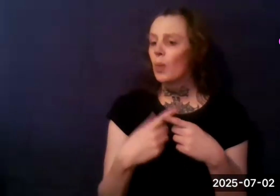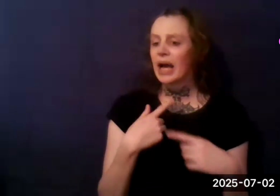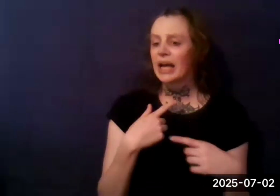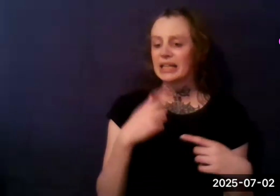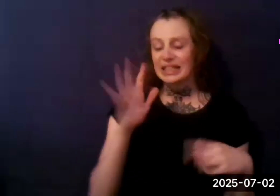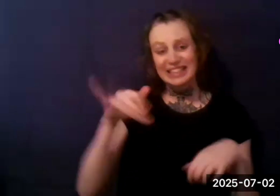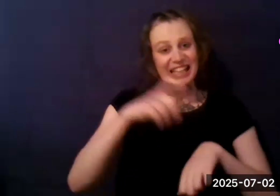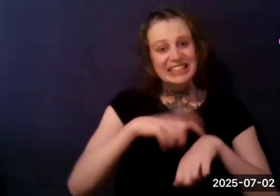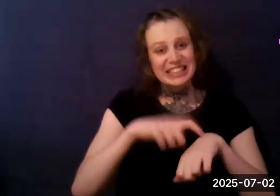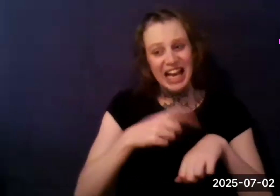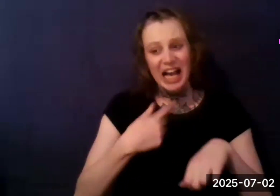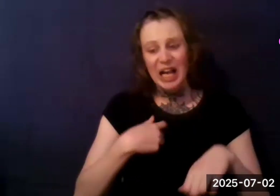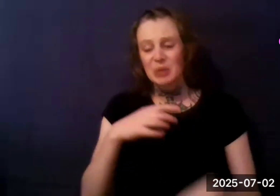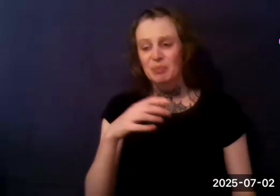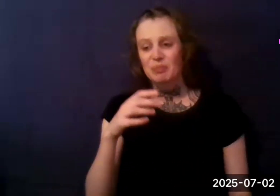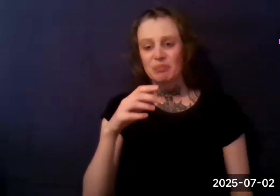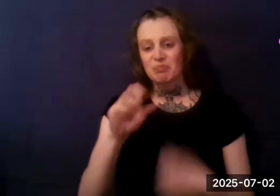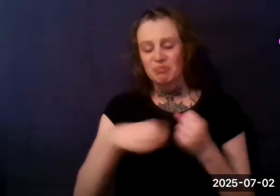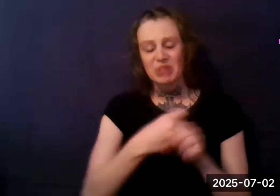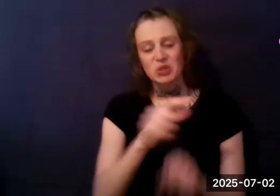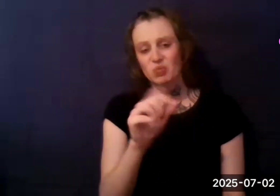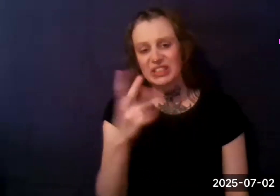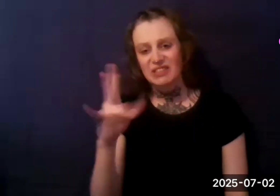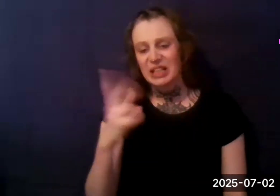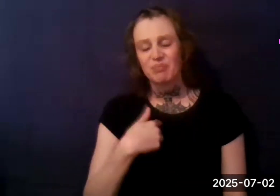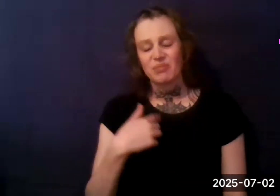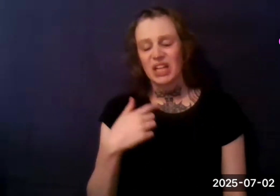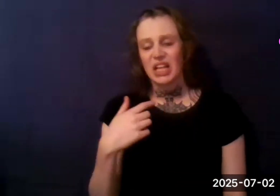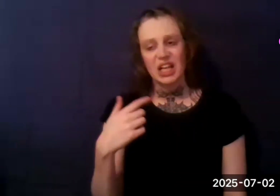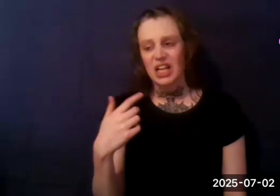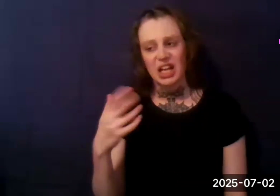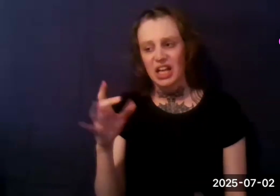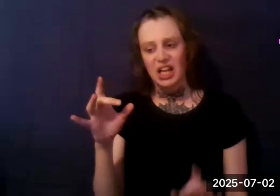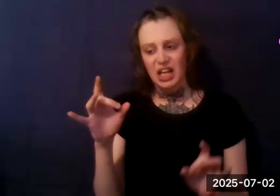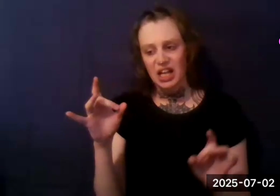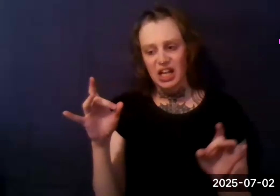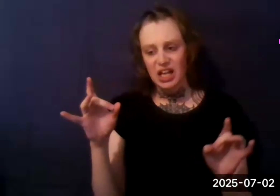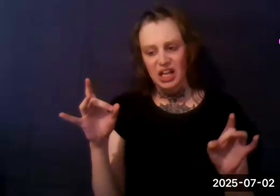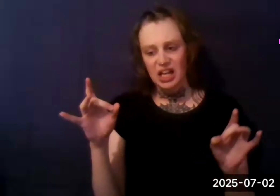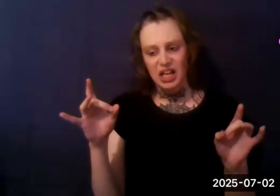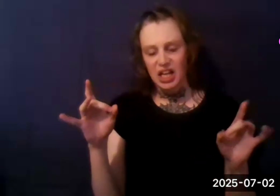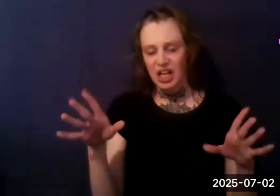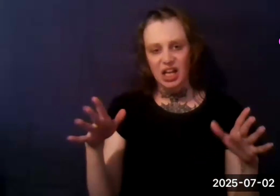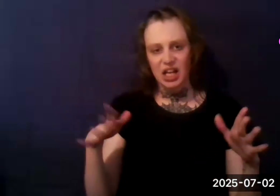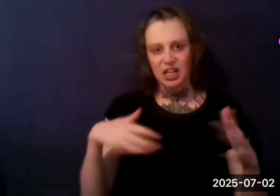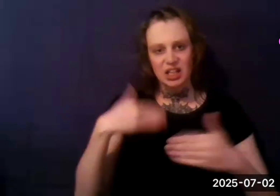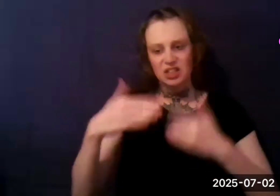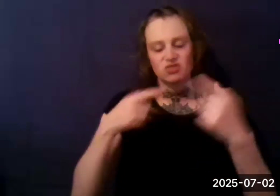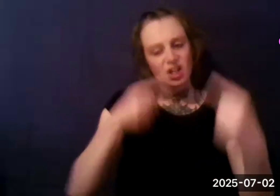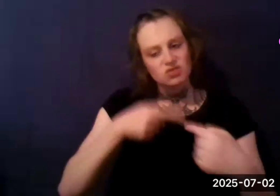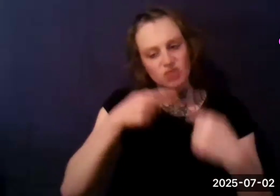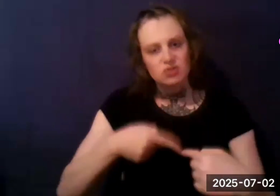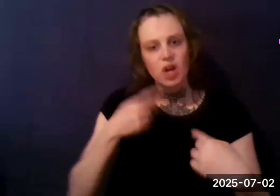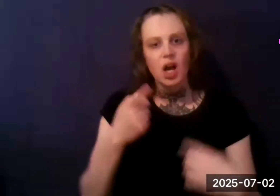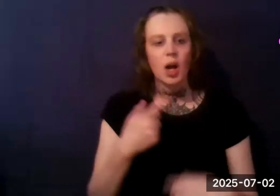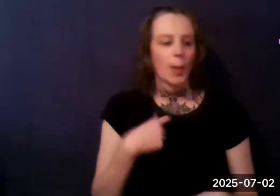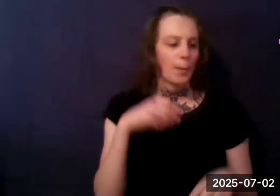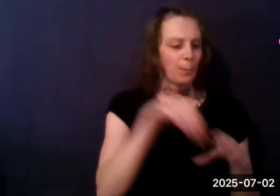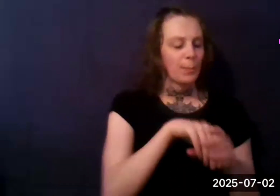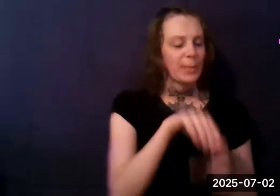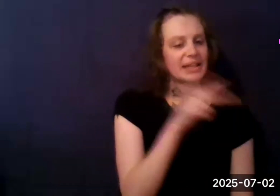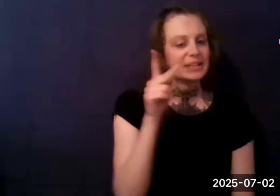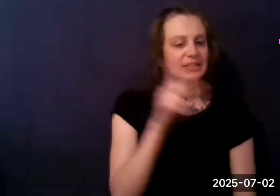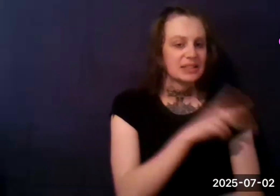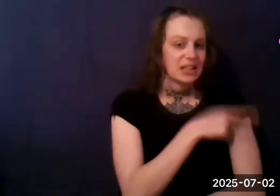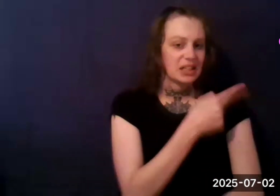and I did not have a good experience in psych ward. And I managed to get out of there. It was I think 2 weeks instead of